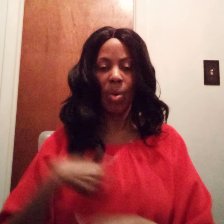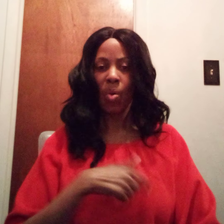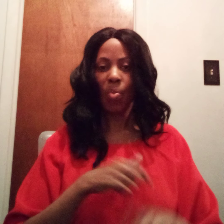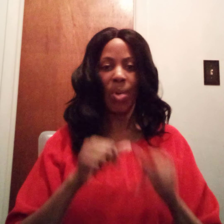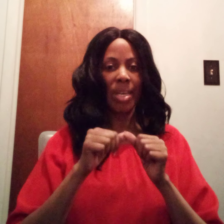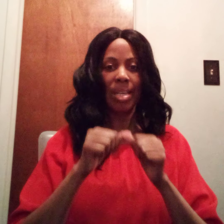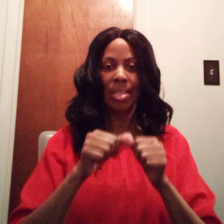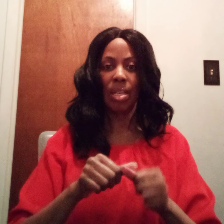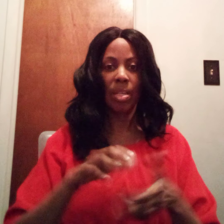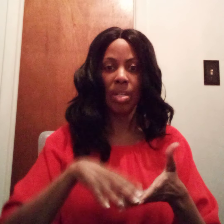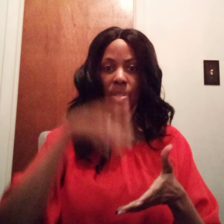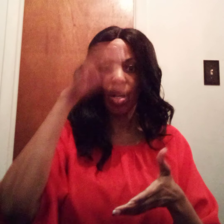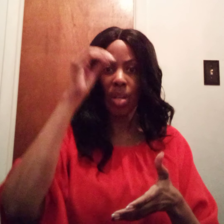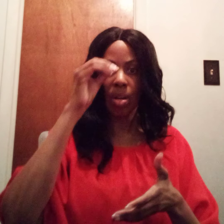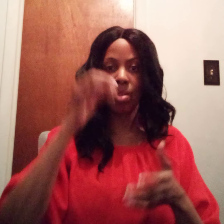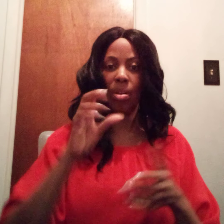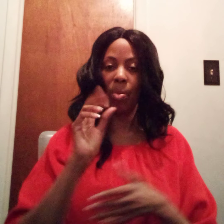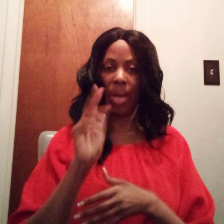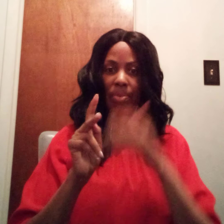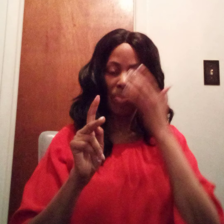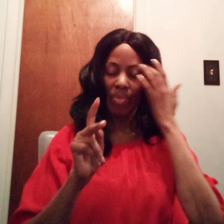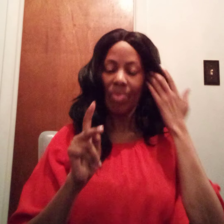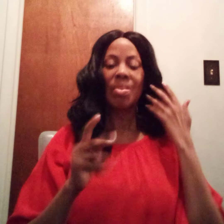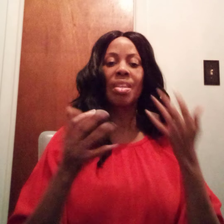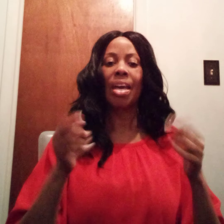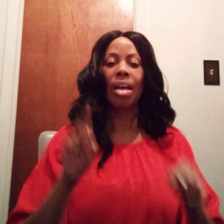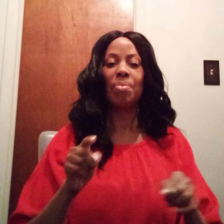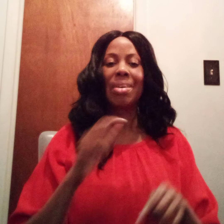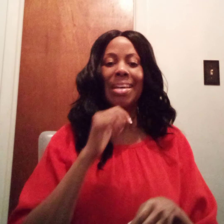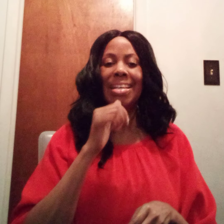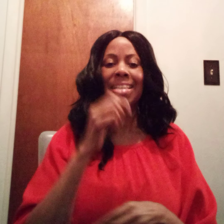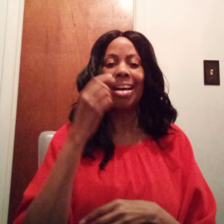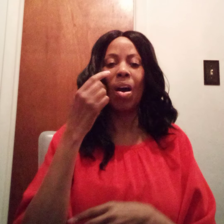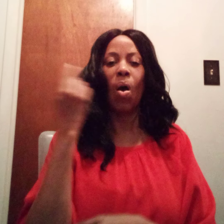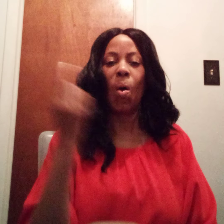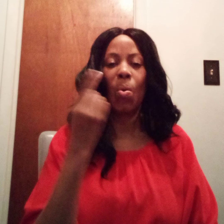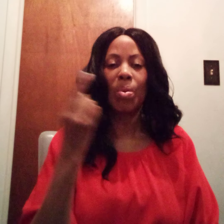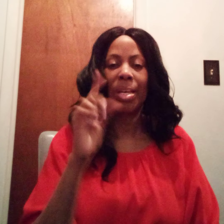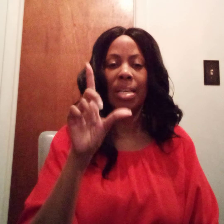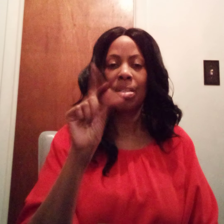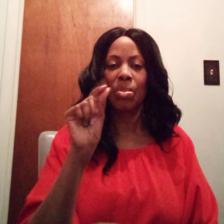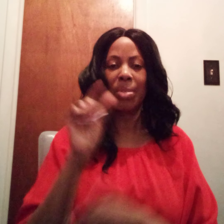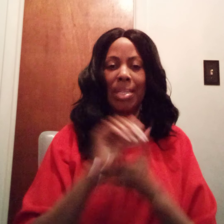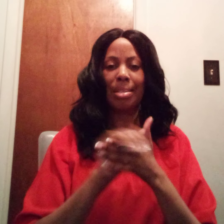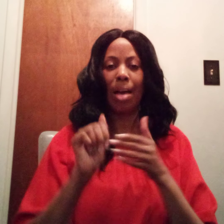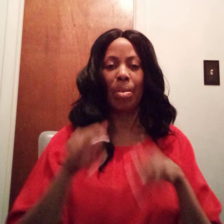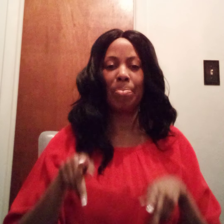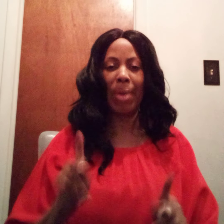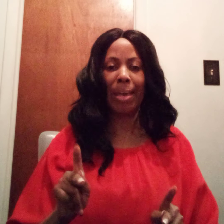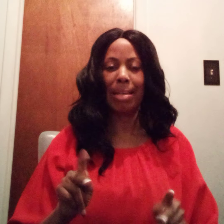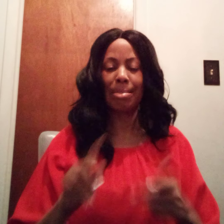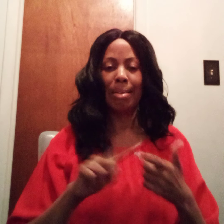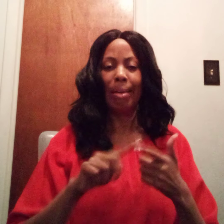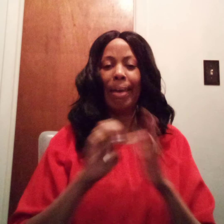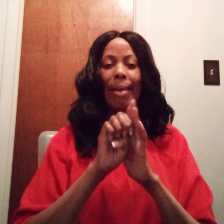we've generalized this for any product. We're not just saying for this $20 product. If there's a $10 product, we can put that $10 product in